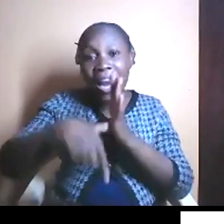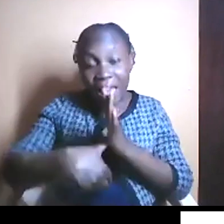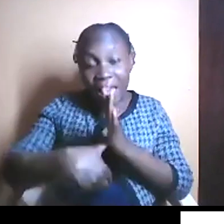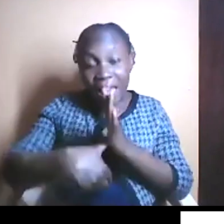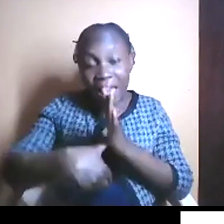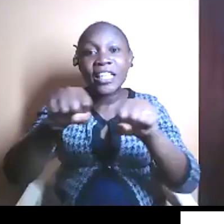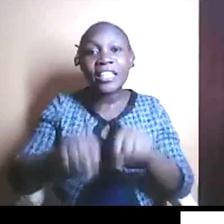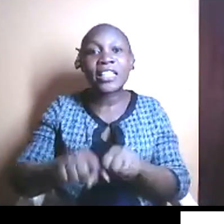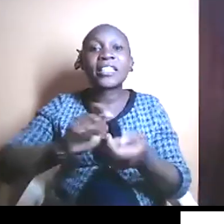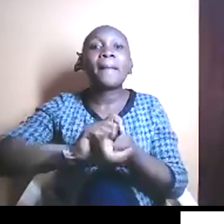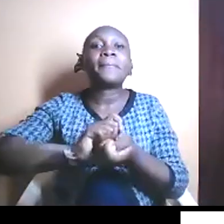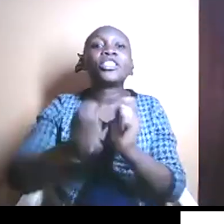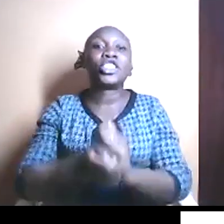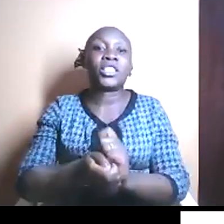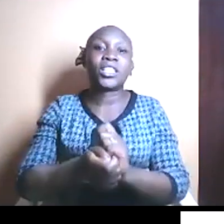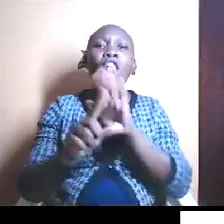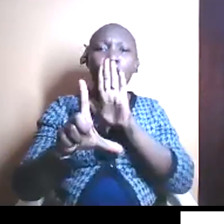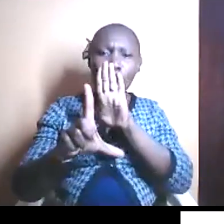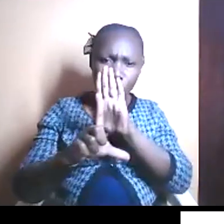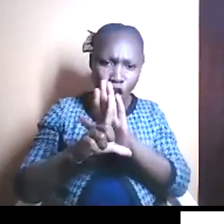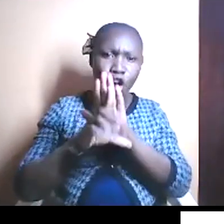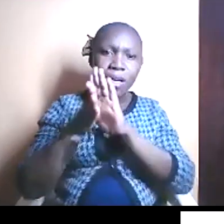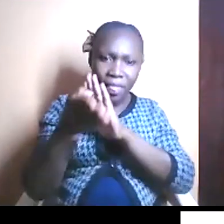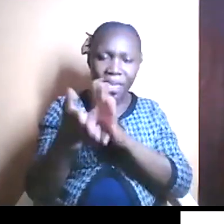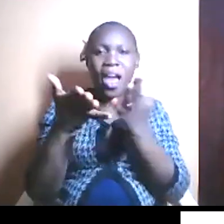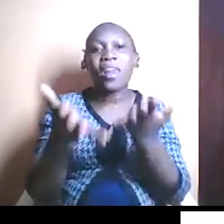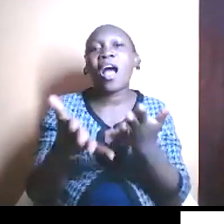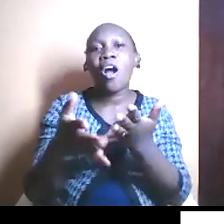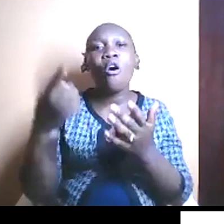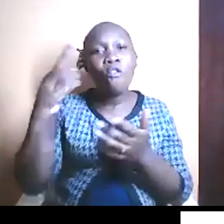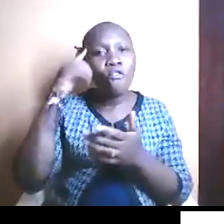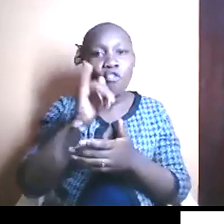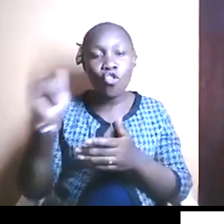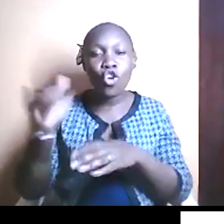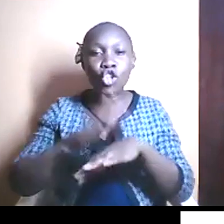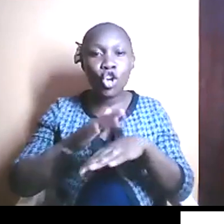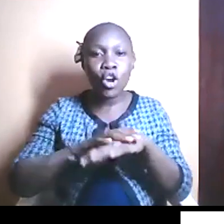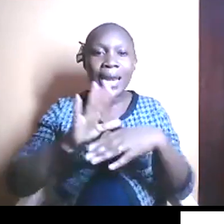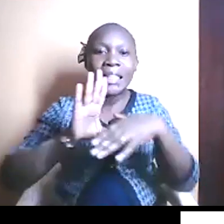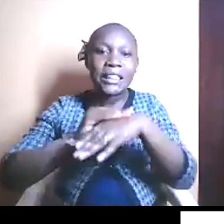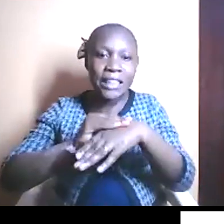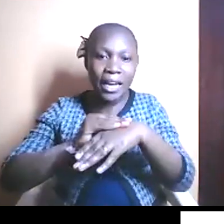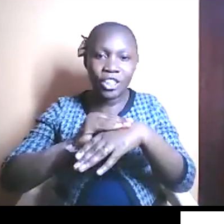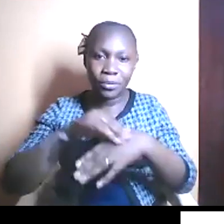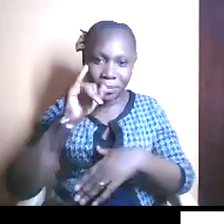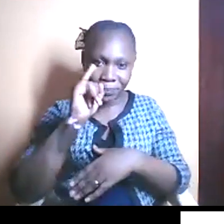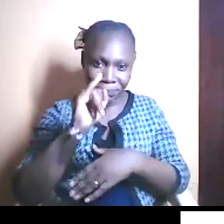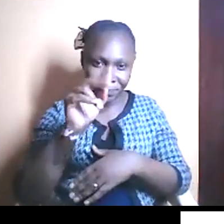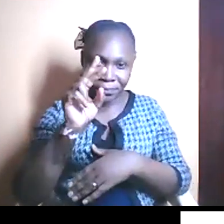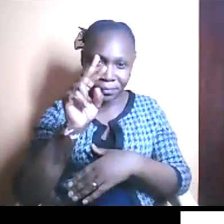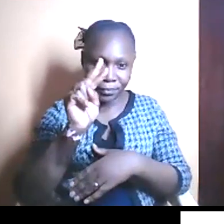There's actually now a law that protects interns. So there has been a lot of impunity because we are